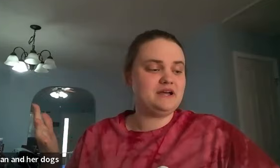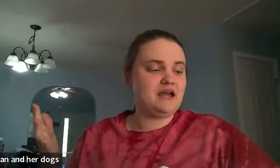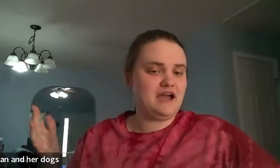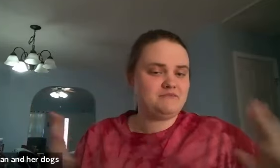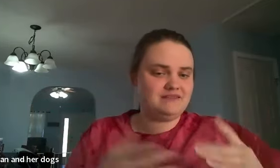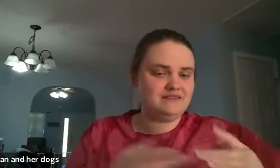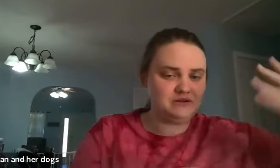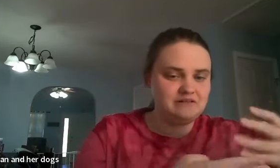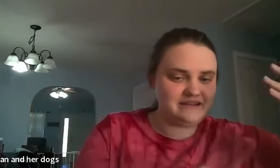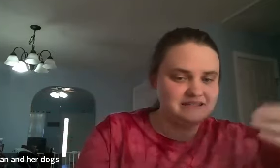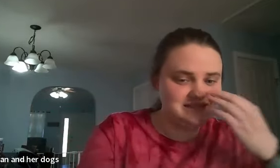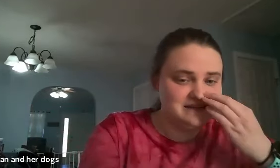but I have my little list.